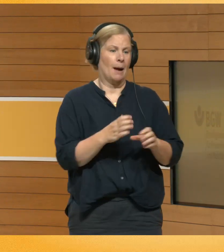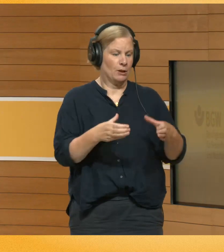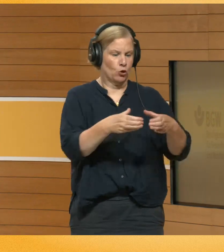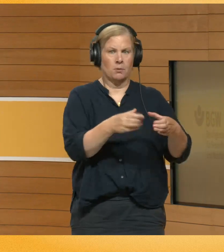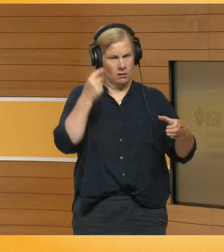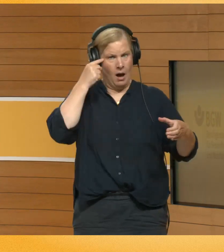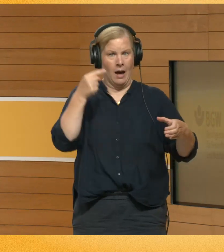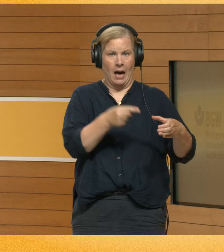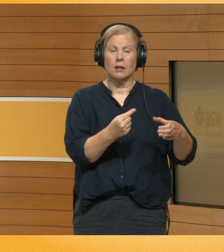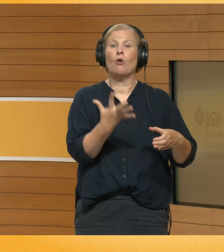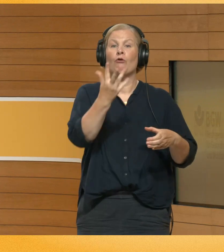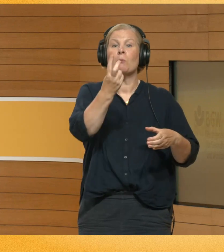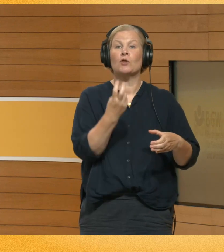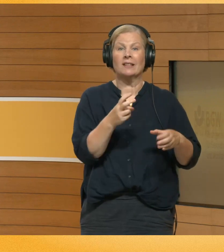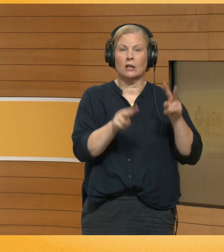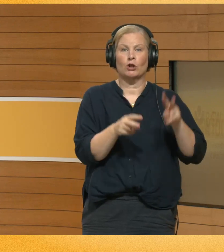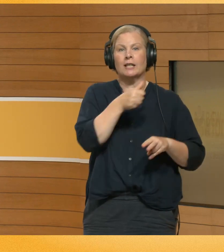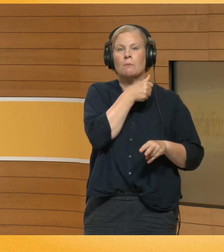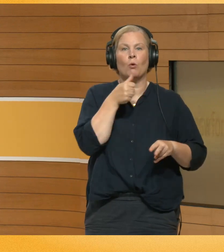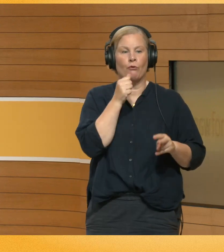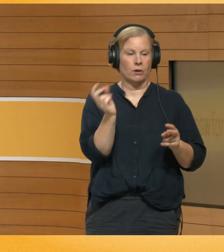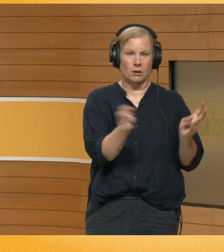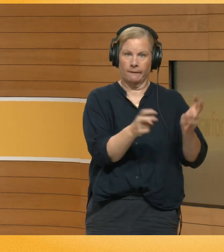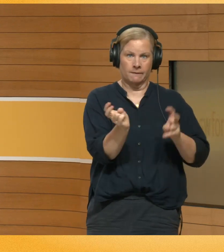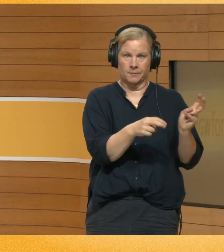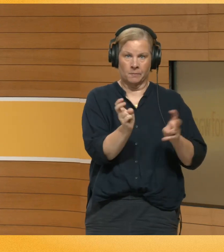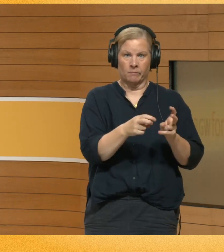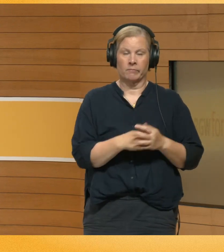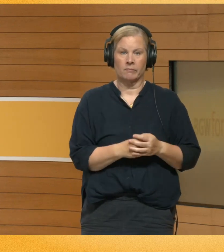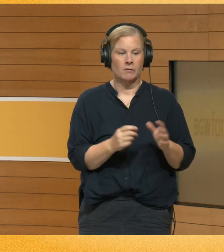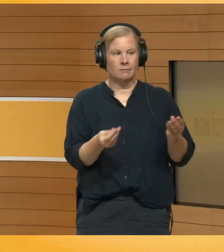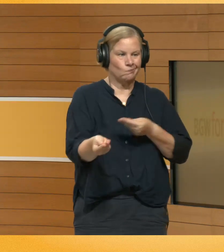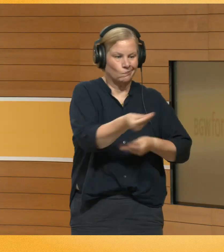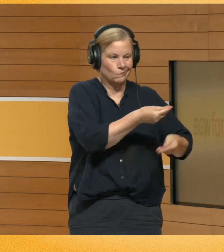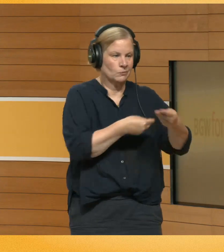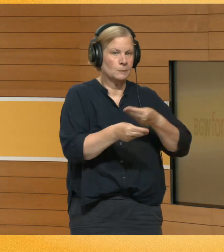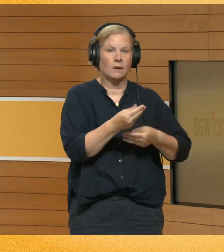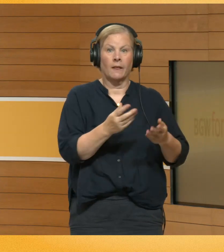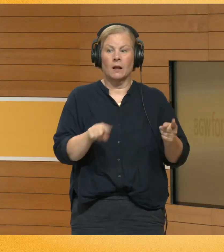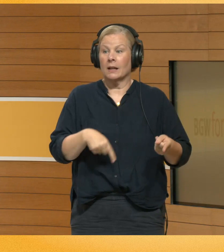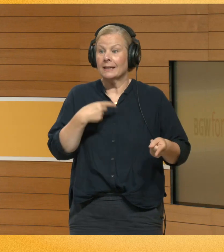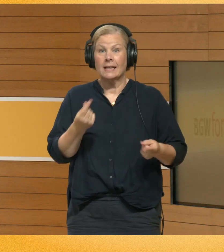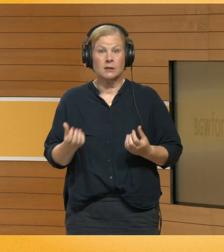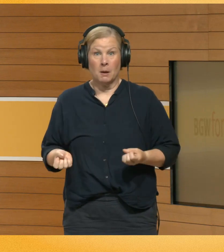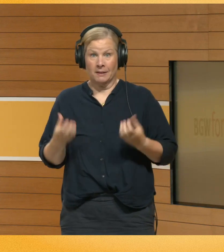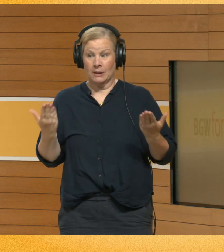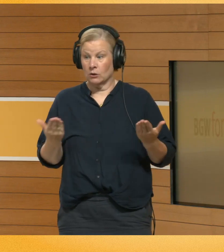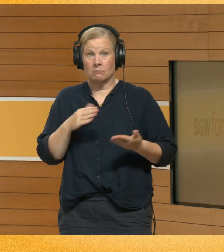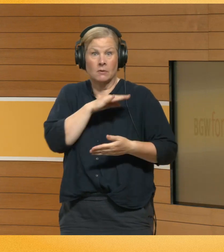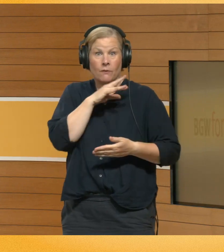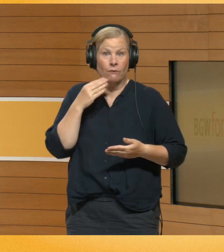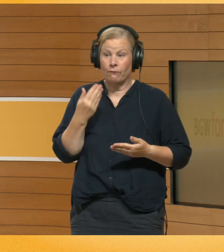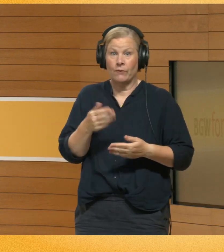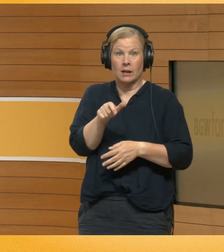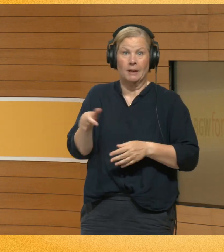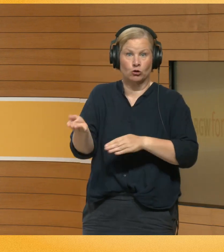we going to do for the next mass fatality event? It doesn't have to be a pandemic. It's a mass fatality event. So